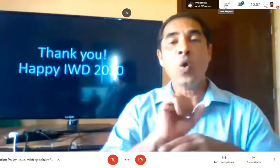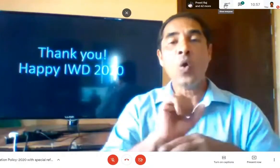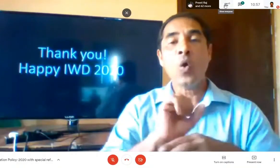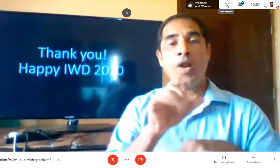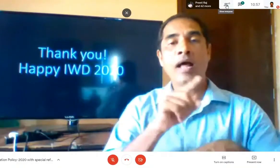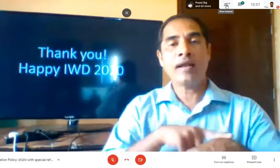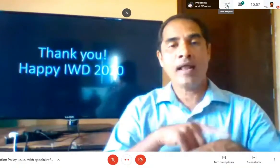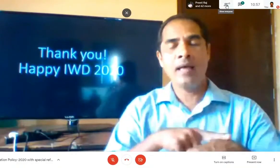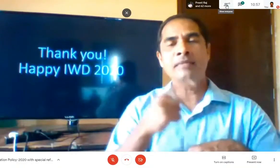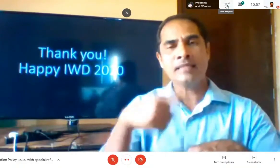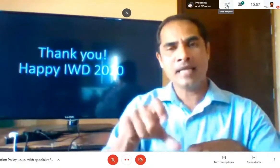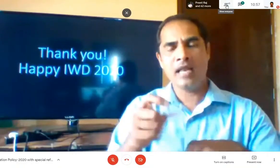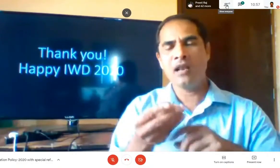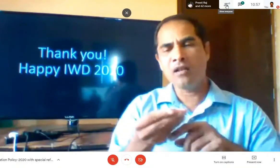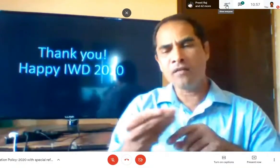So what is possible?